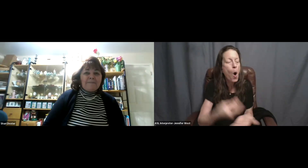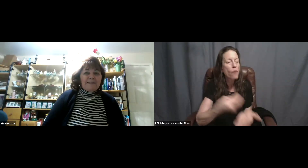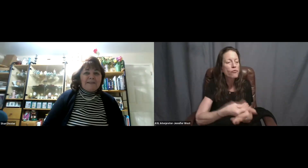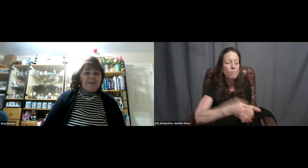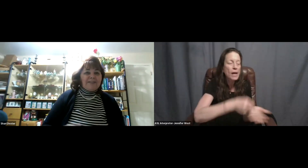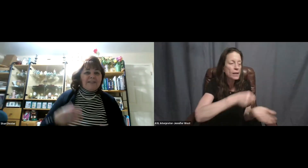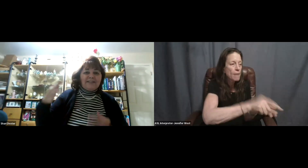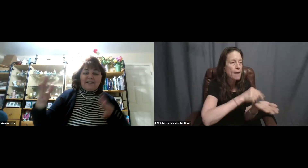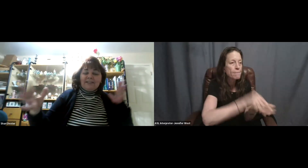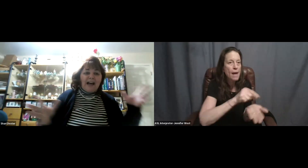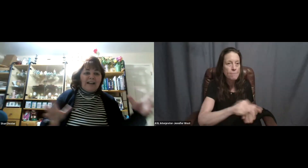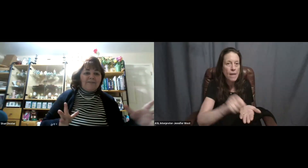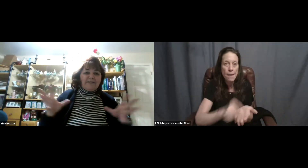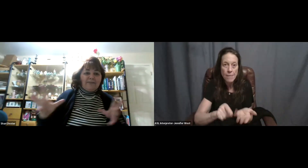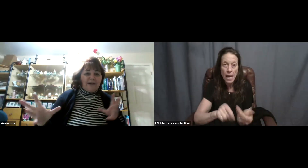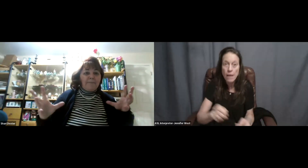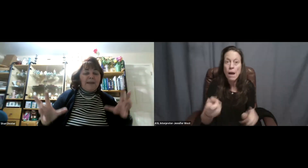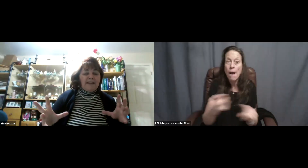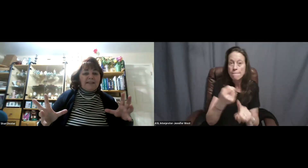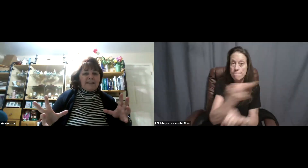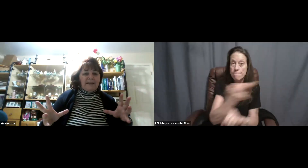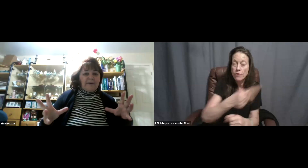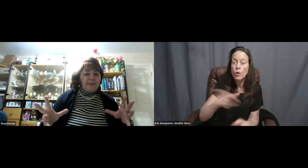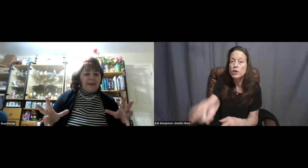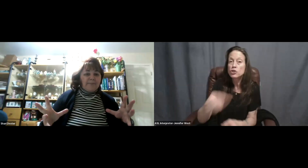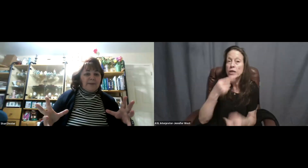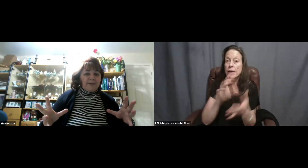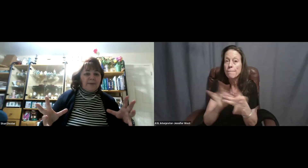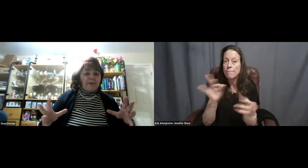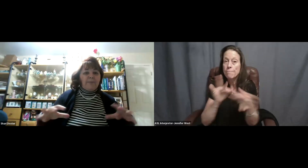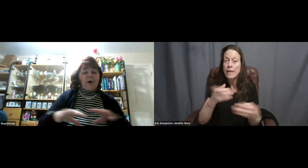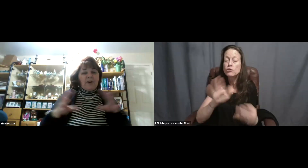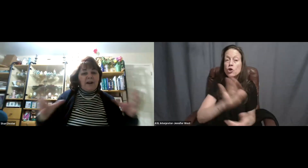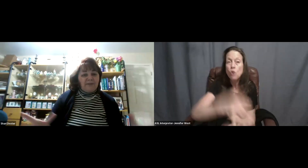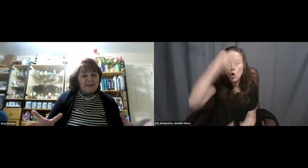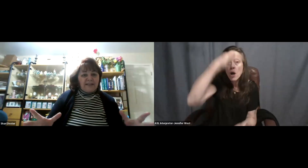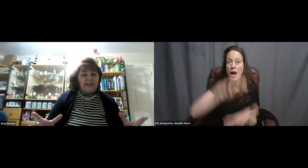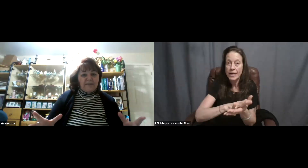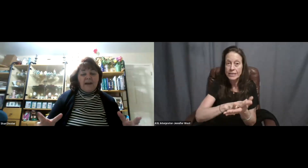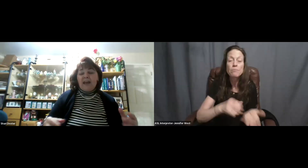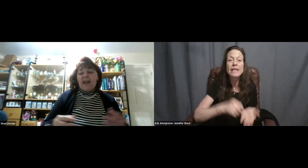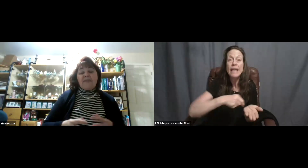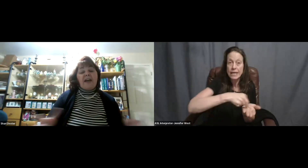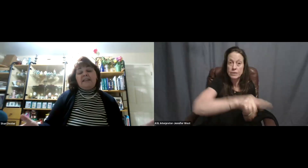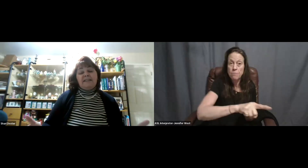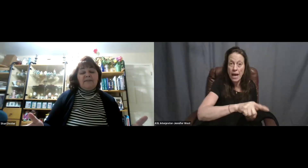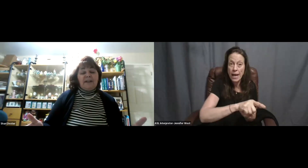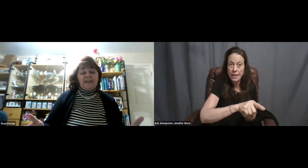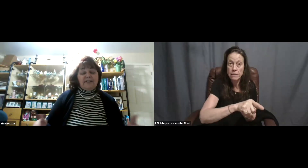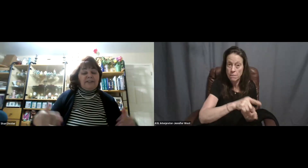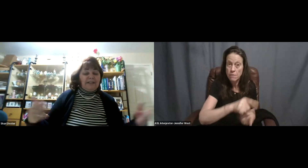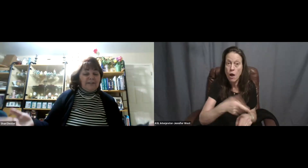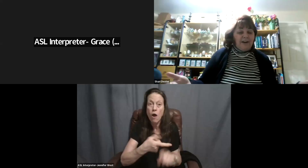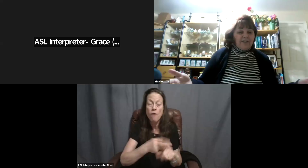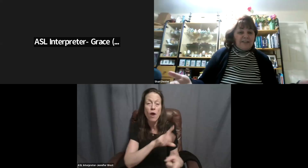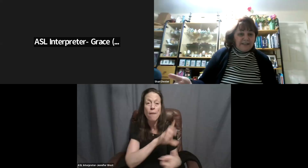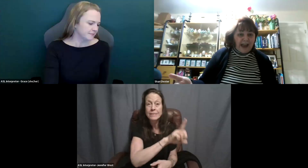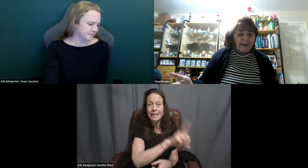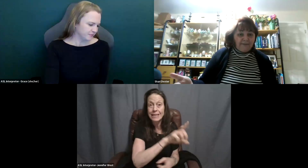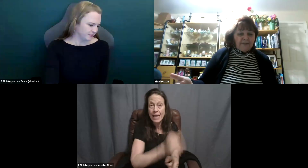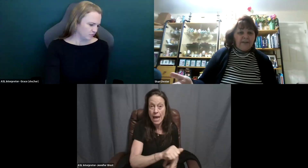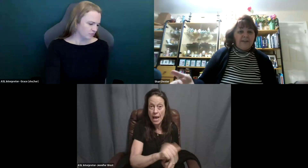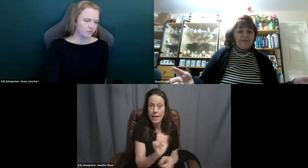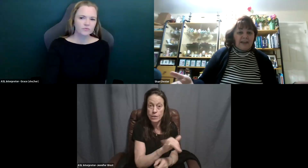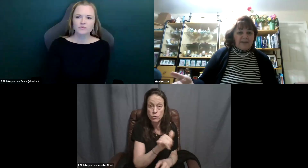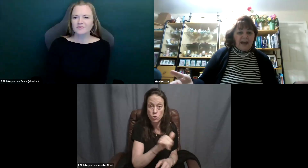paid. So there's a lot of different pieces of people who are part of the team, and that doesn't even include, all